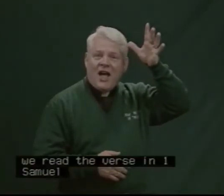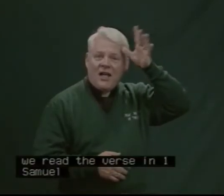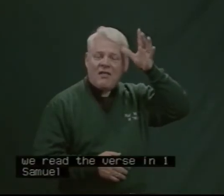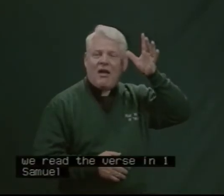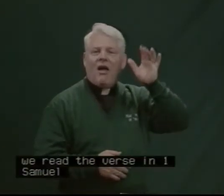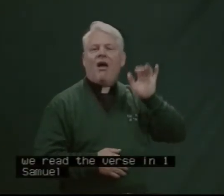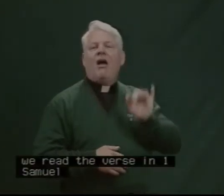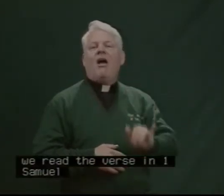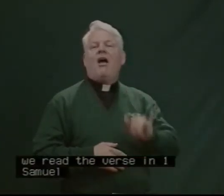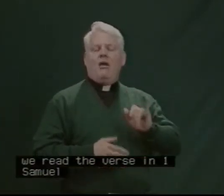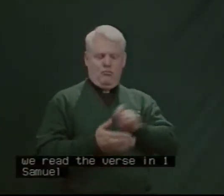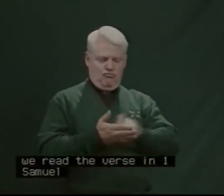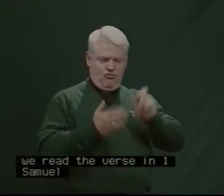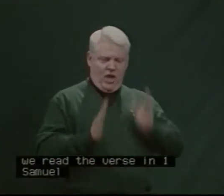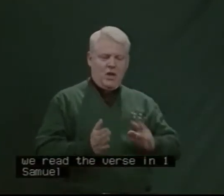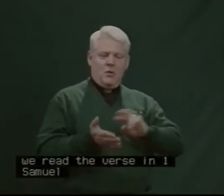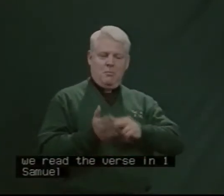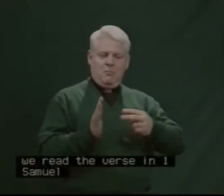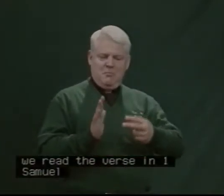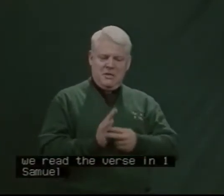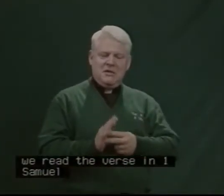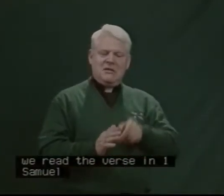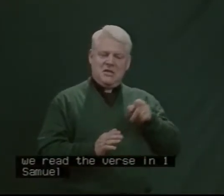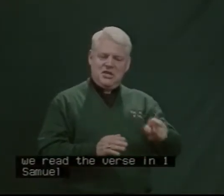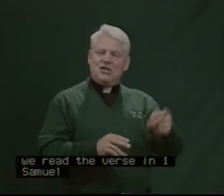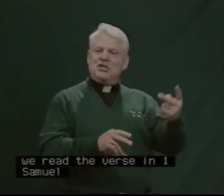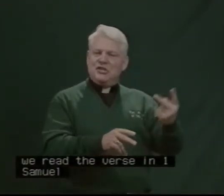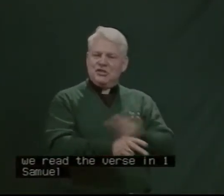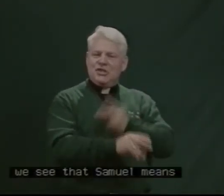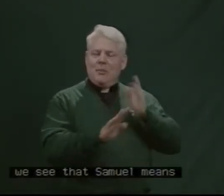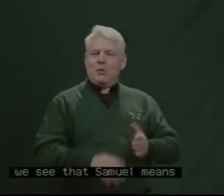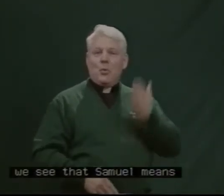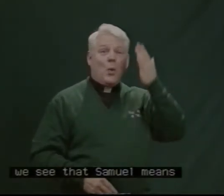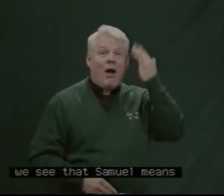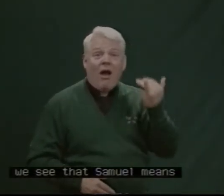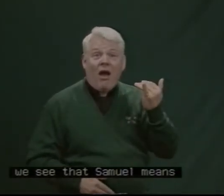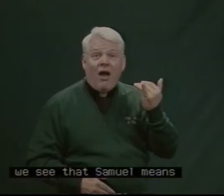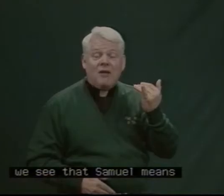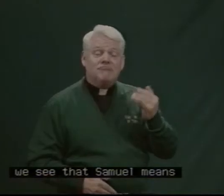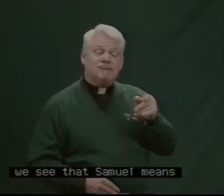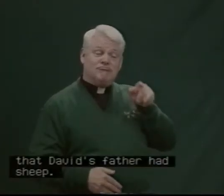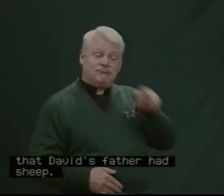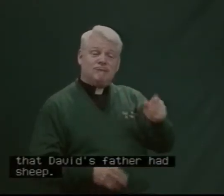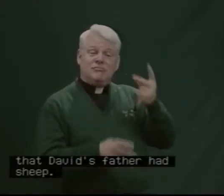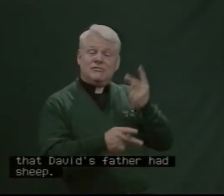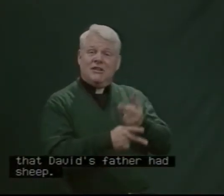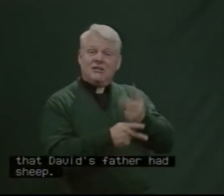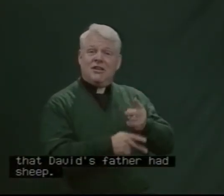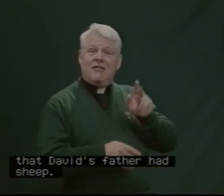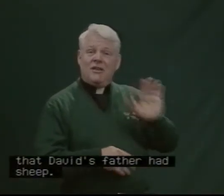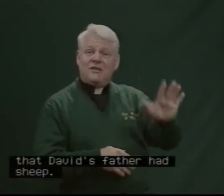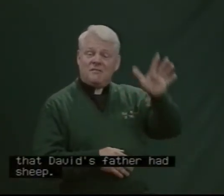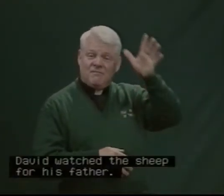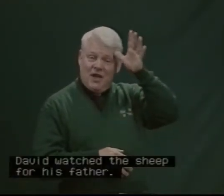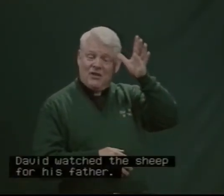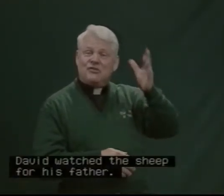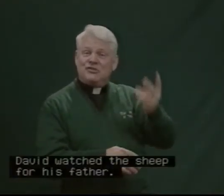when we read the verse in 1 Samuel, we see that Samuel means that David's father had